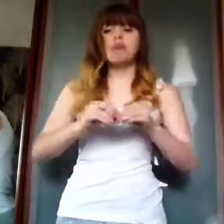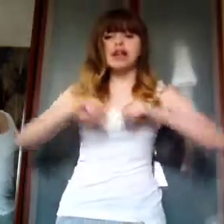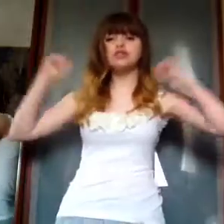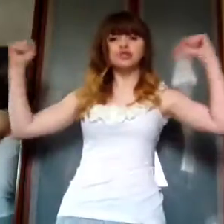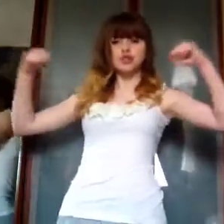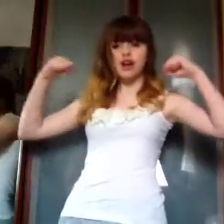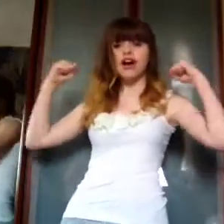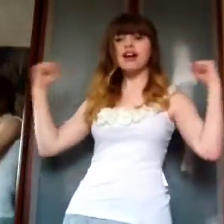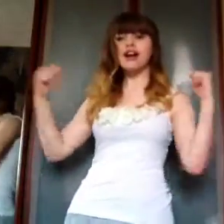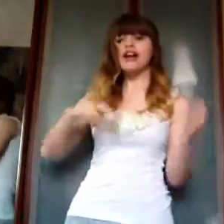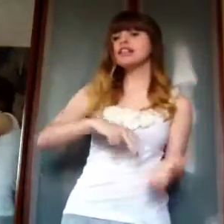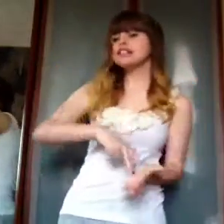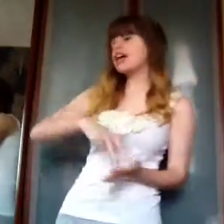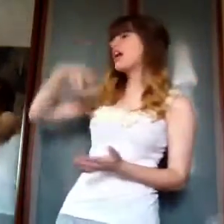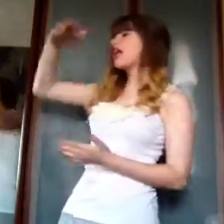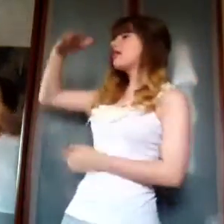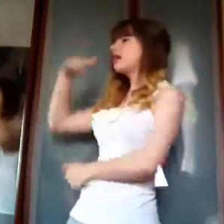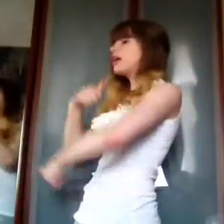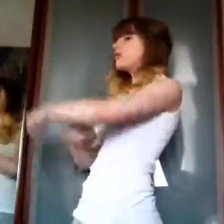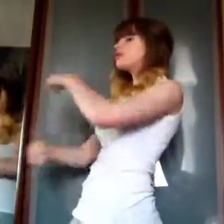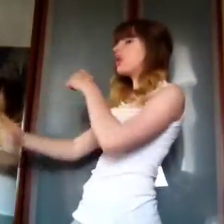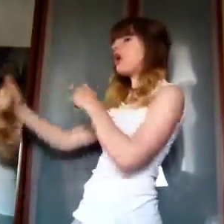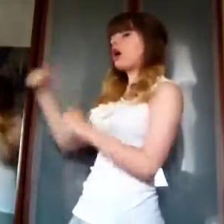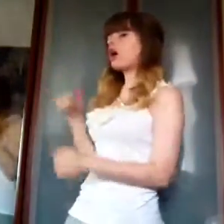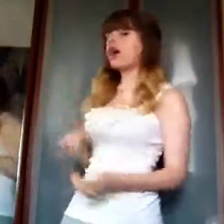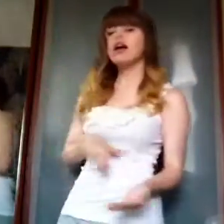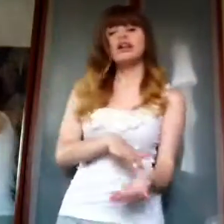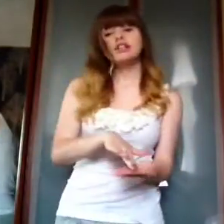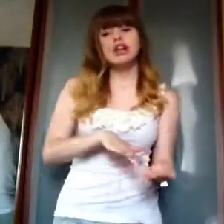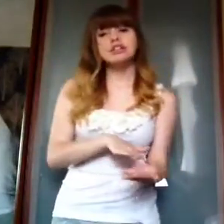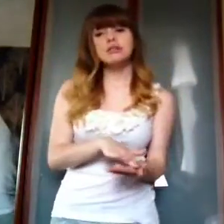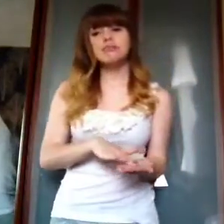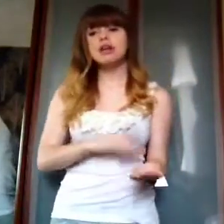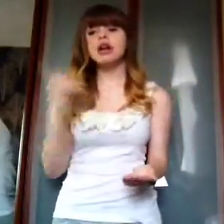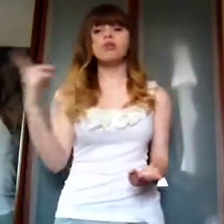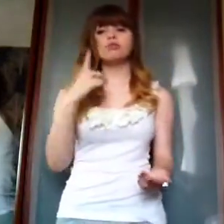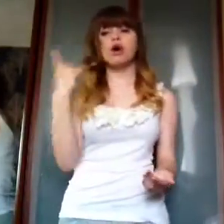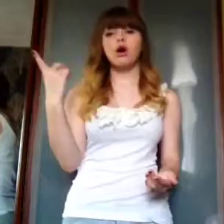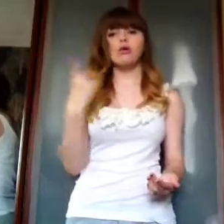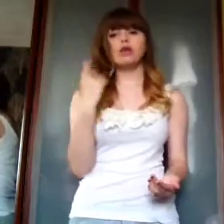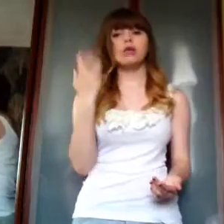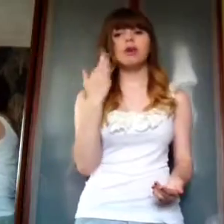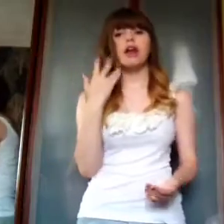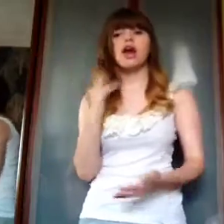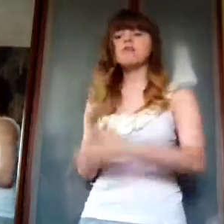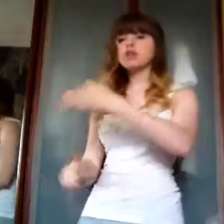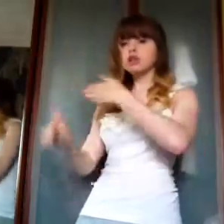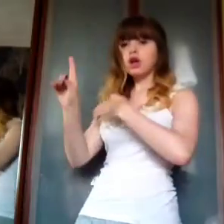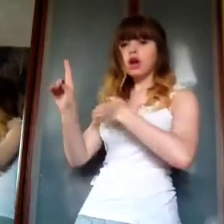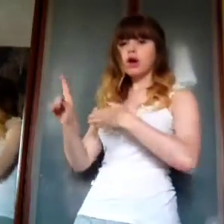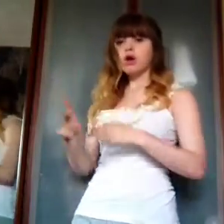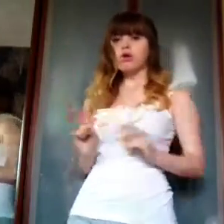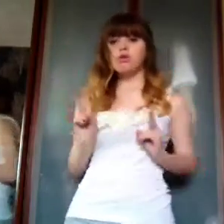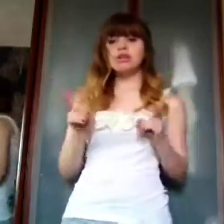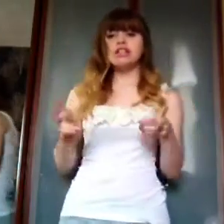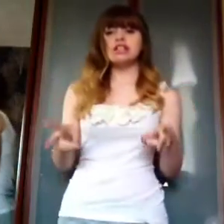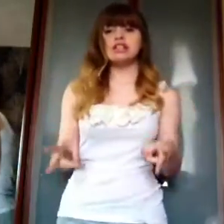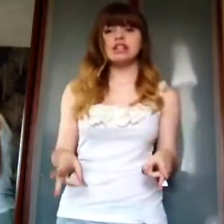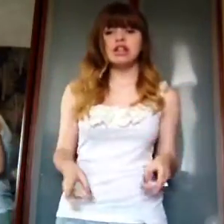makes you stronger Stand a little taller, stand Doesn't mean I'm lonely when I'm alone What doesn't